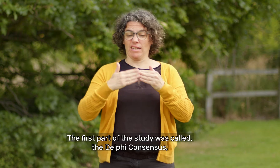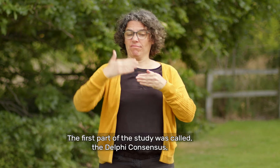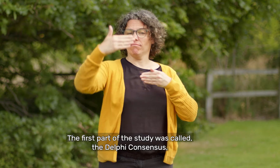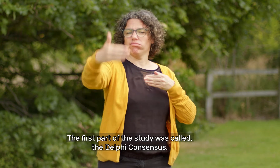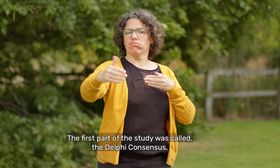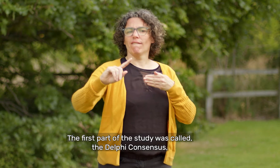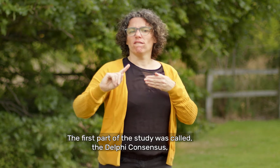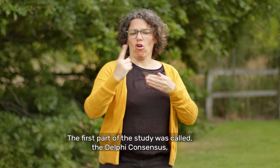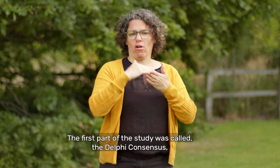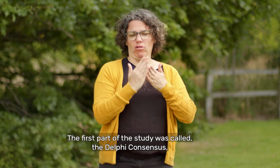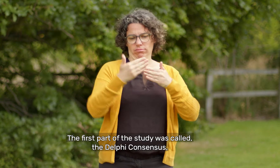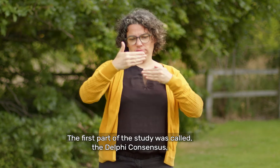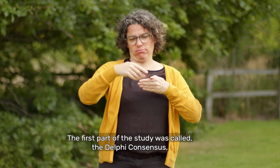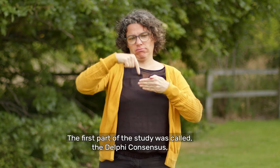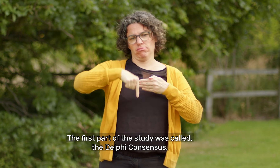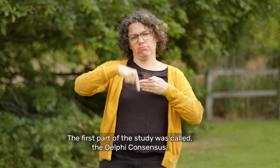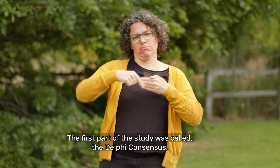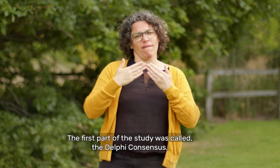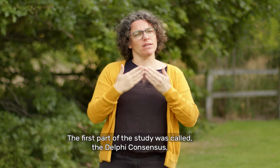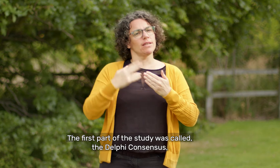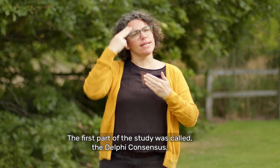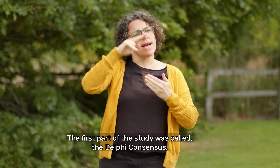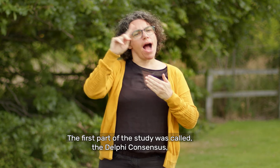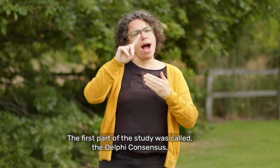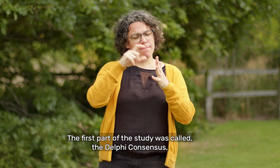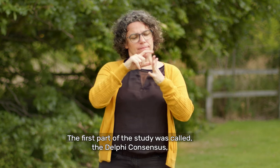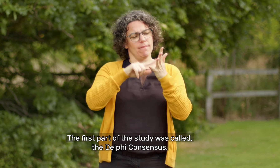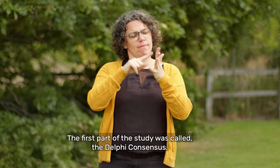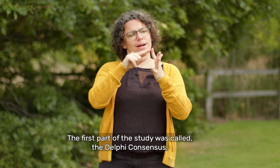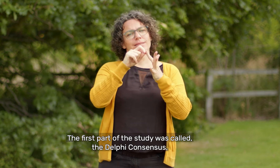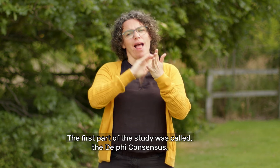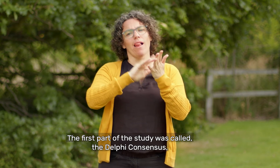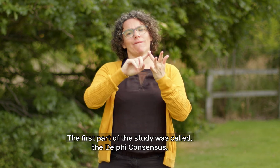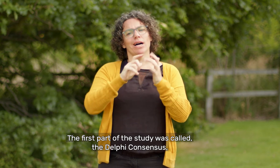The first part of the study was called the Delphi Consensus,